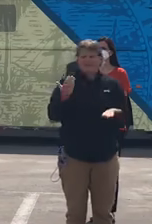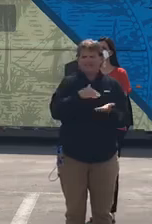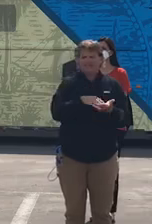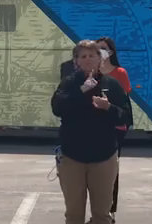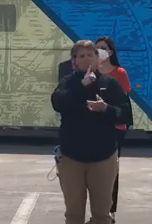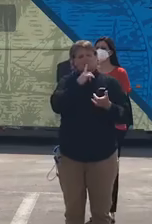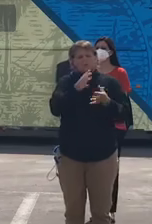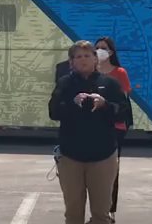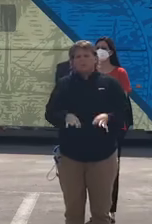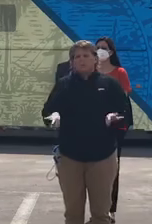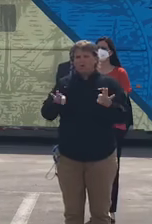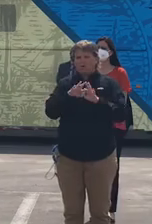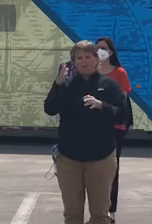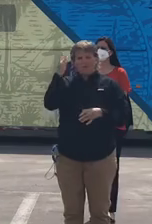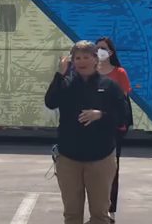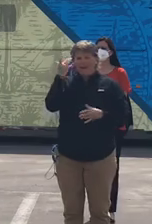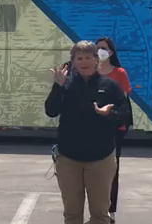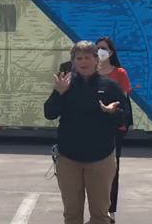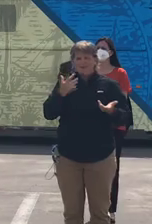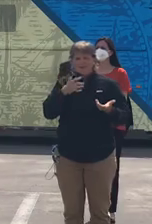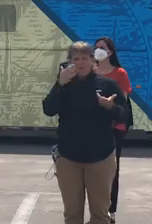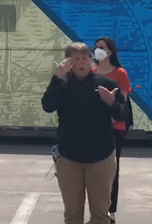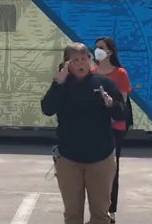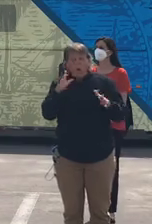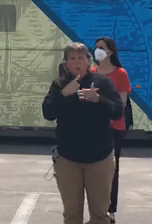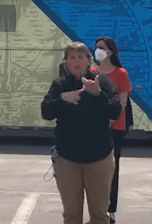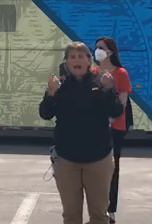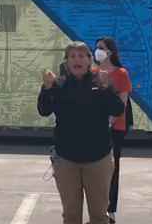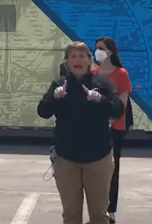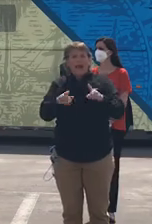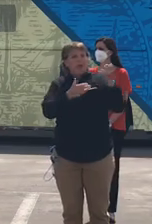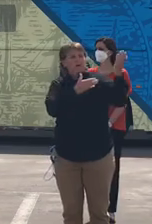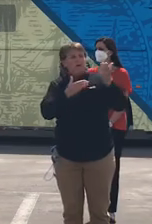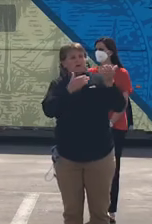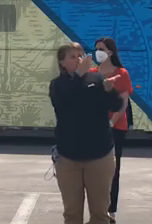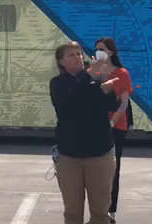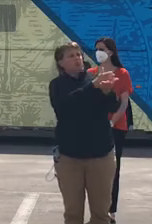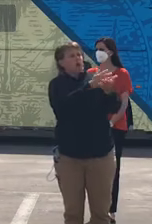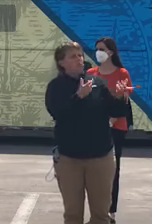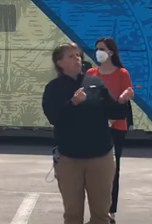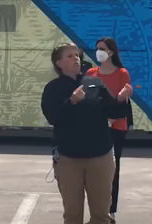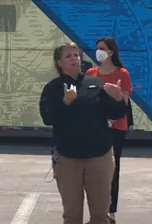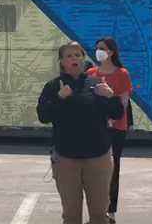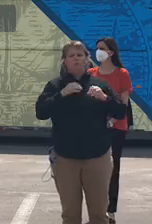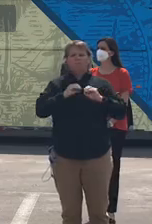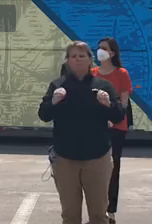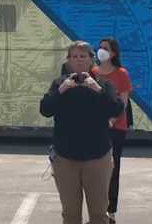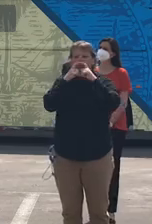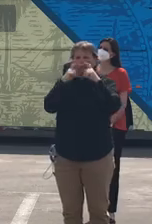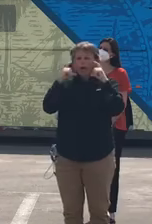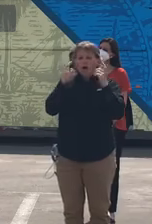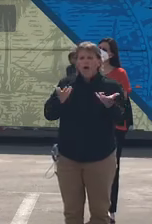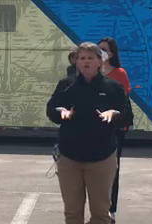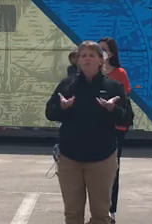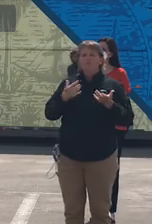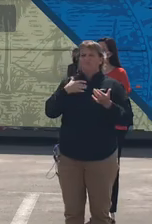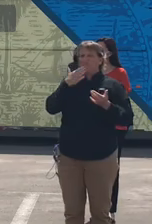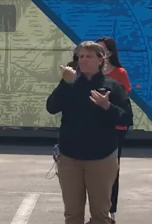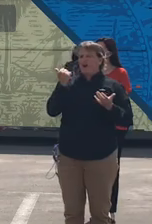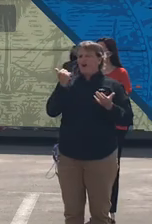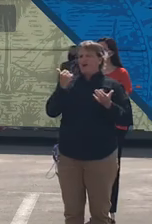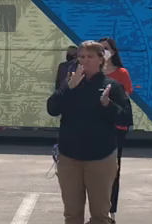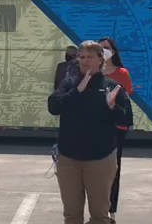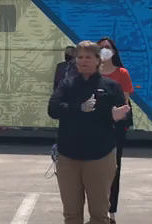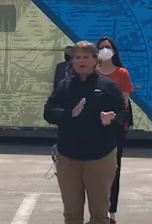with the supply chain. I hope it ends up being better. We need to get a lot of this stuff back to being made in America. We should not be relying